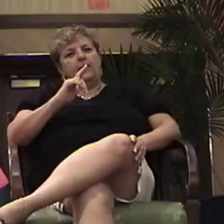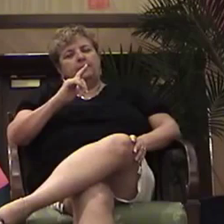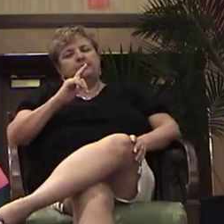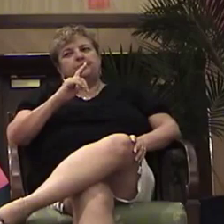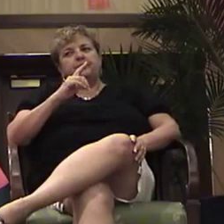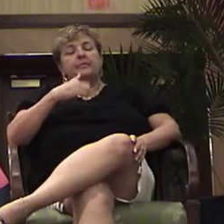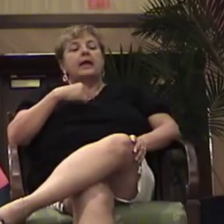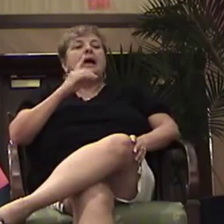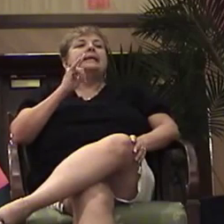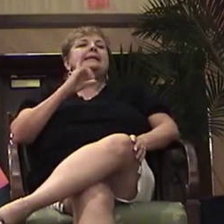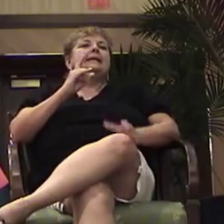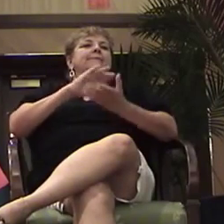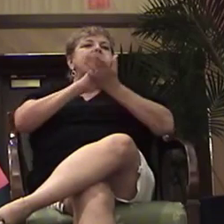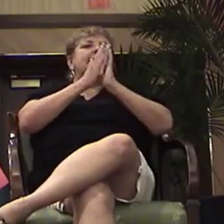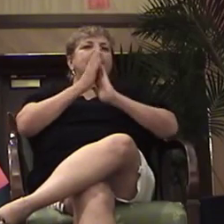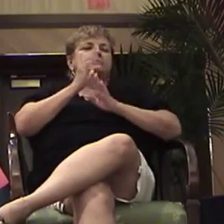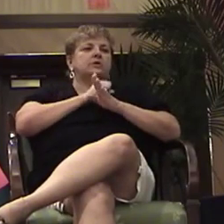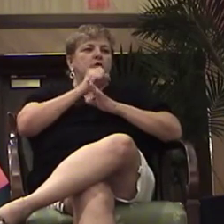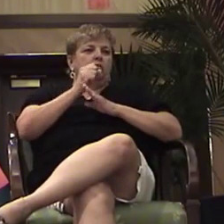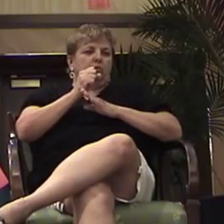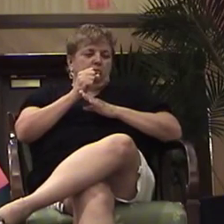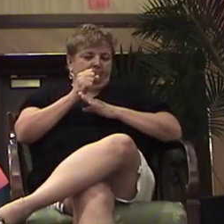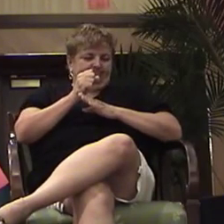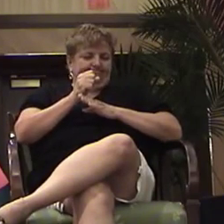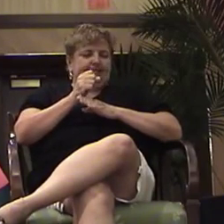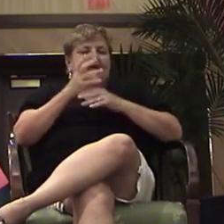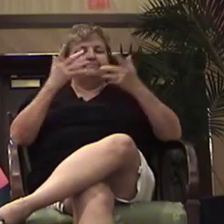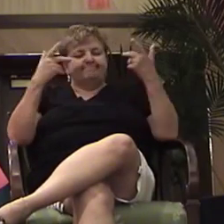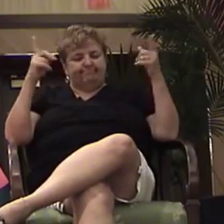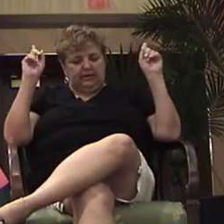sober, and I was sober 3 months.